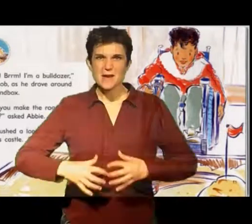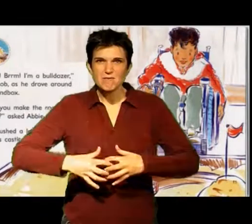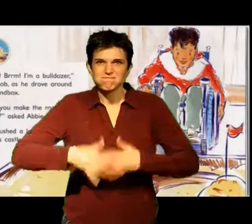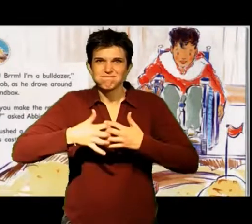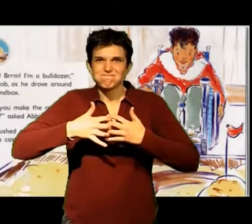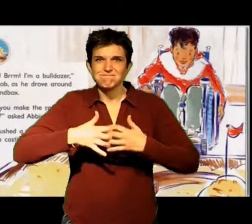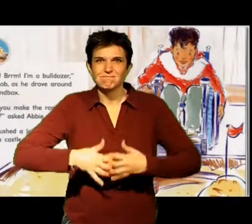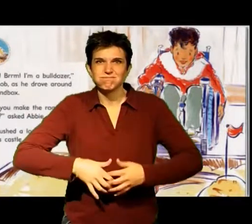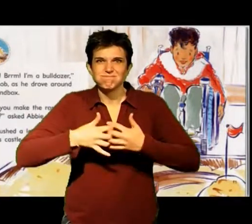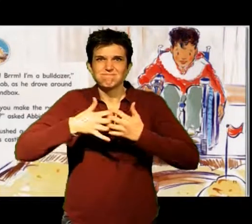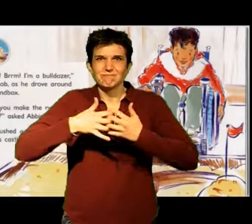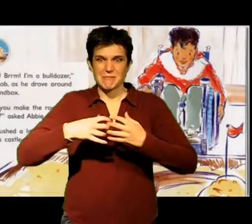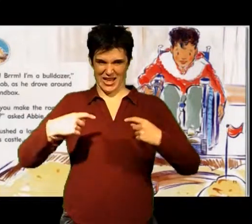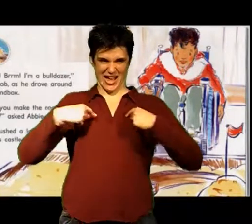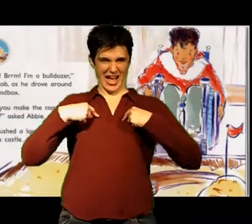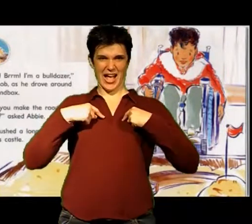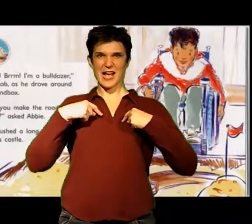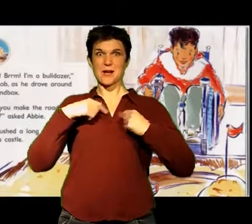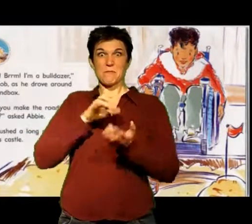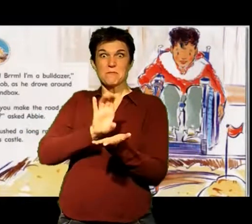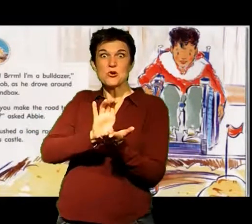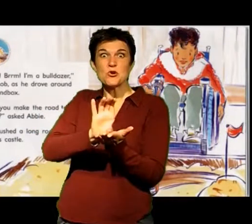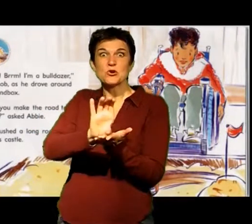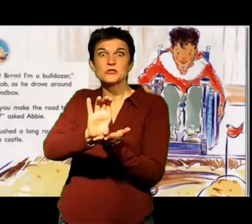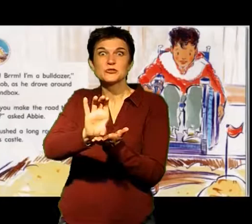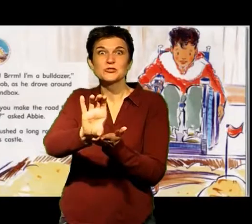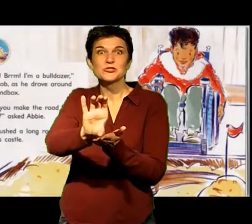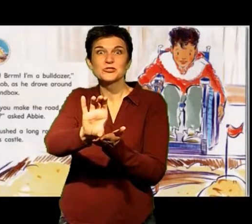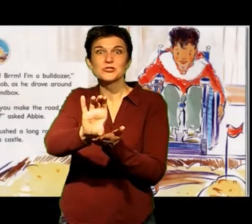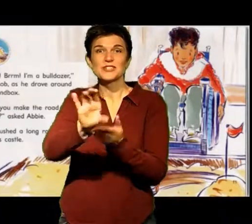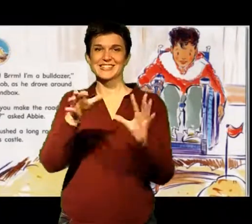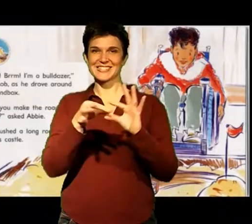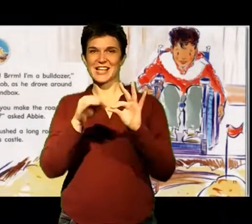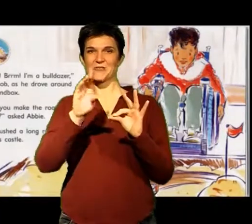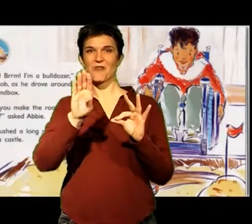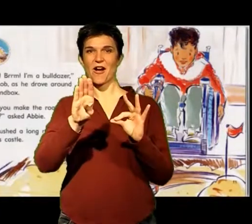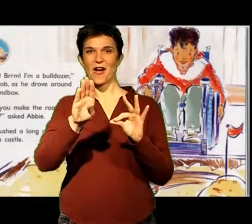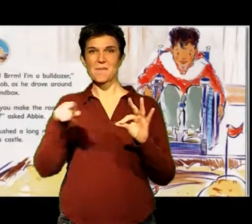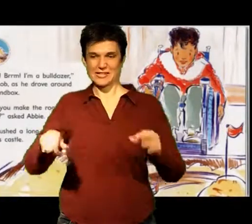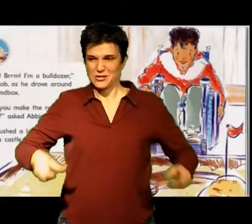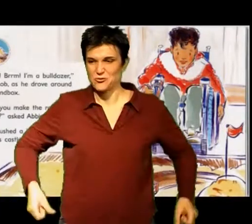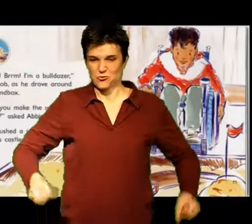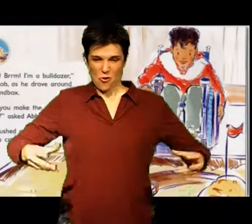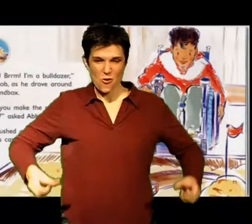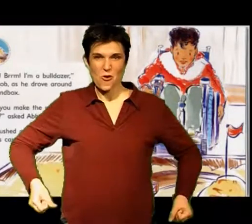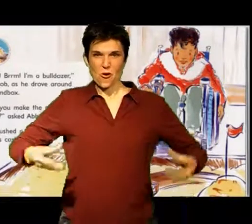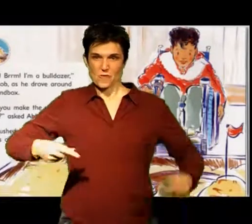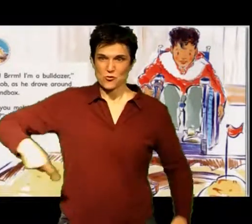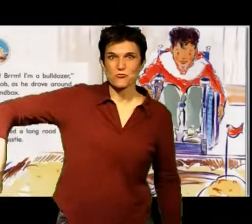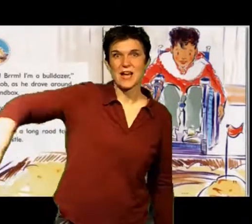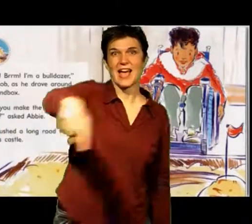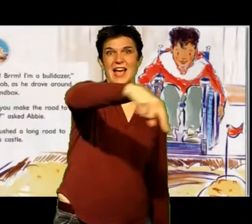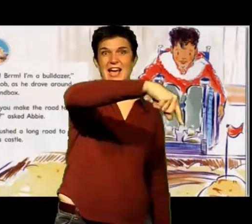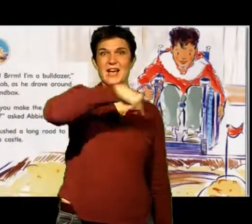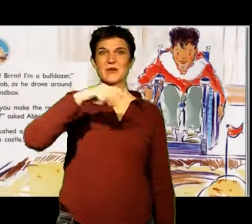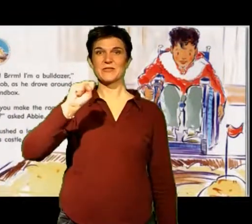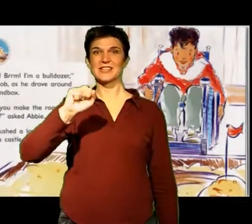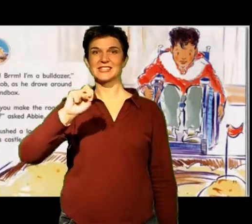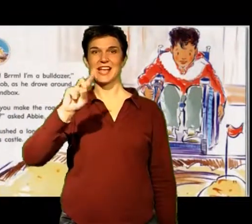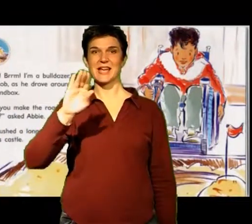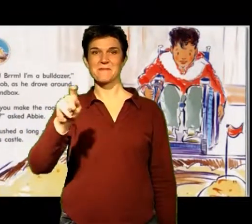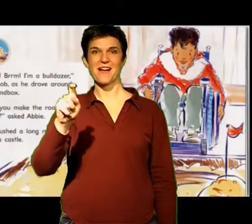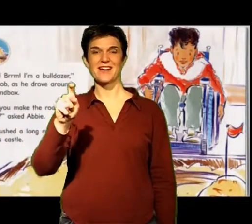Broom, broom! I'm a bulldozer, said Rob as he drove around the sandbox.